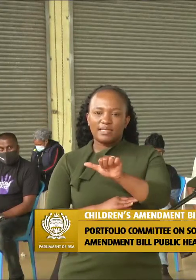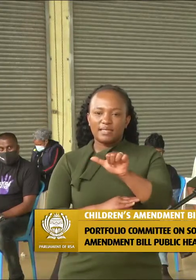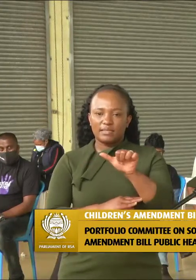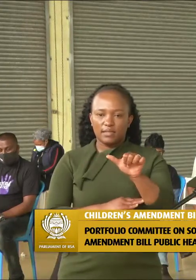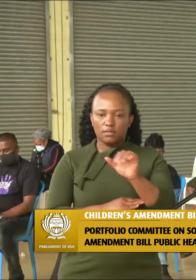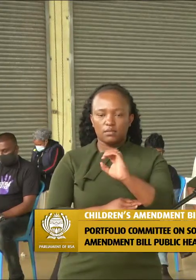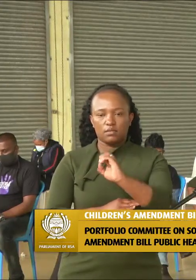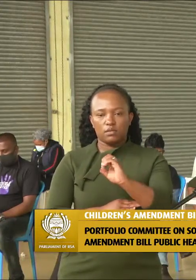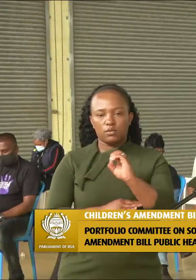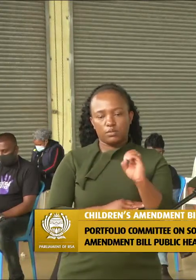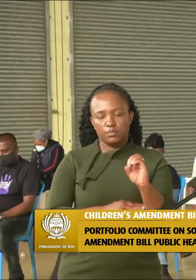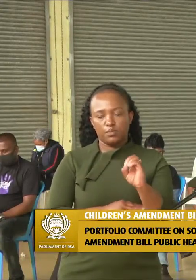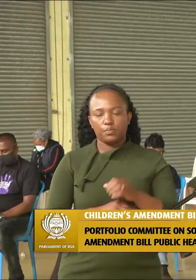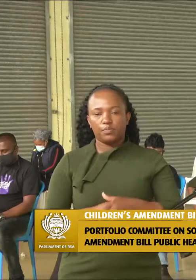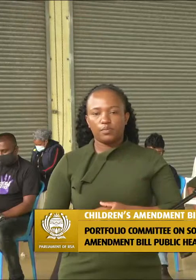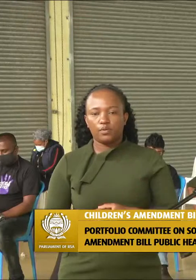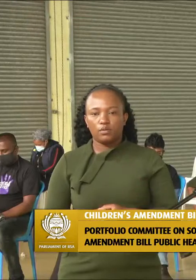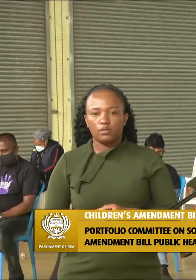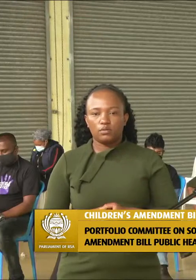6600.